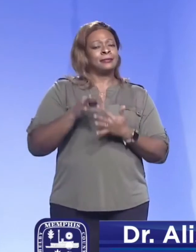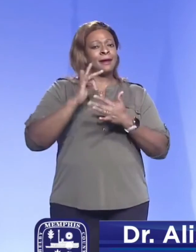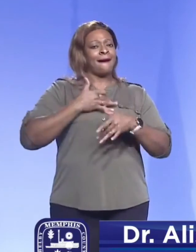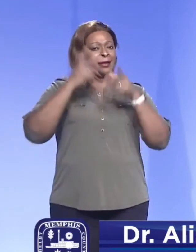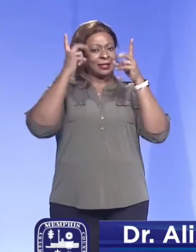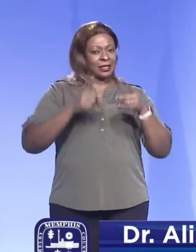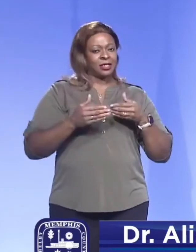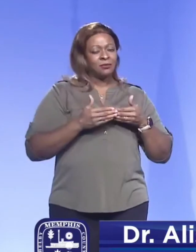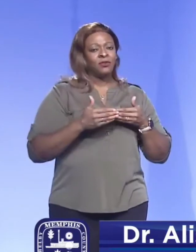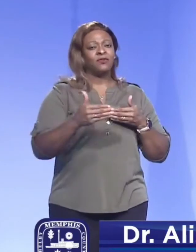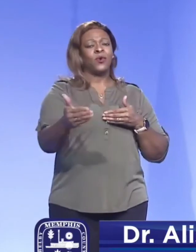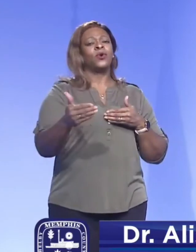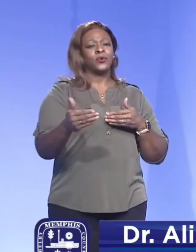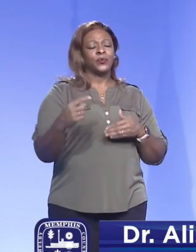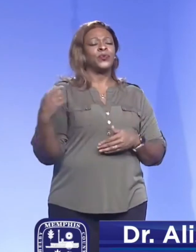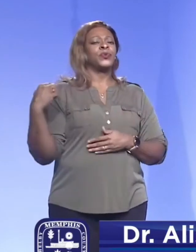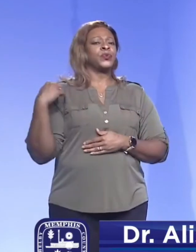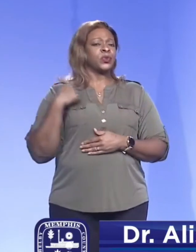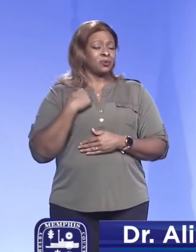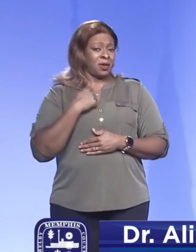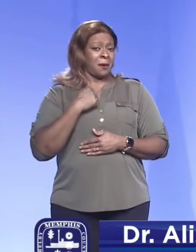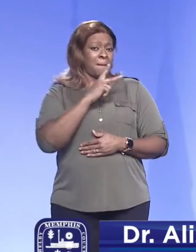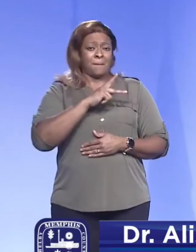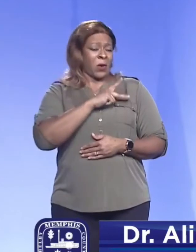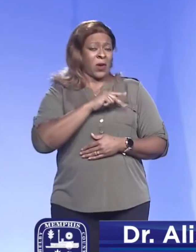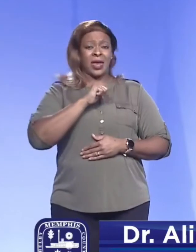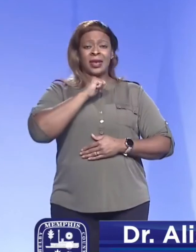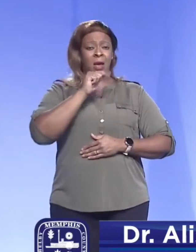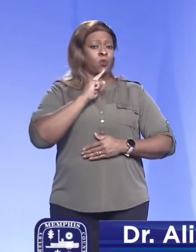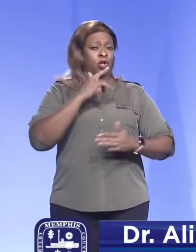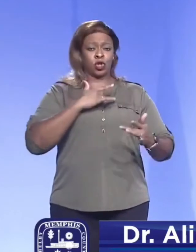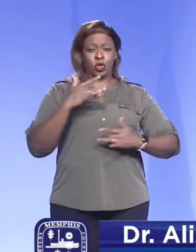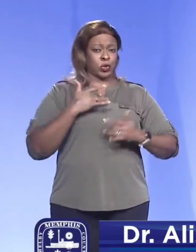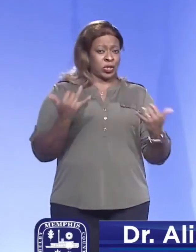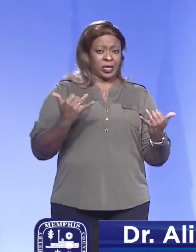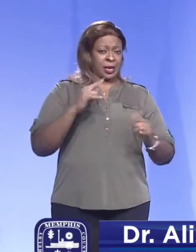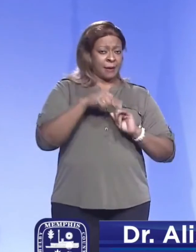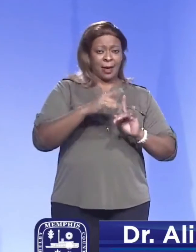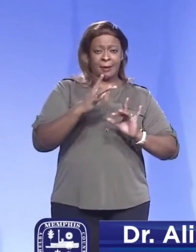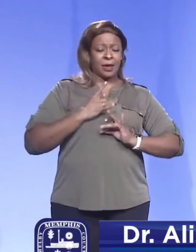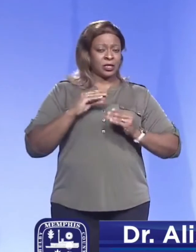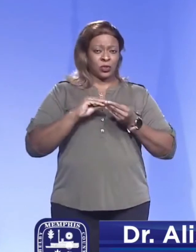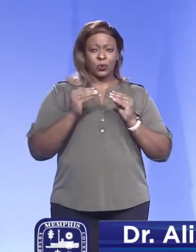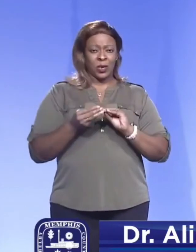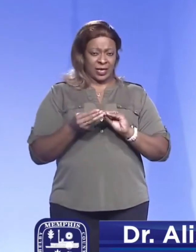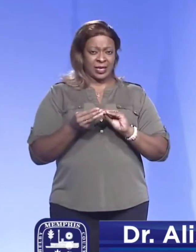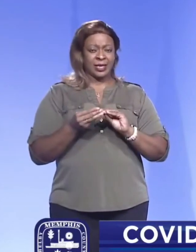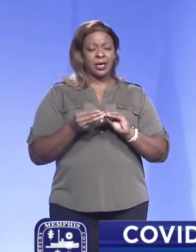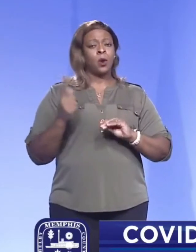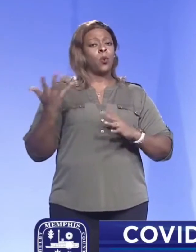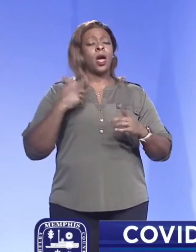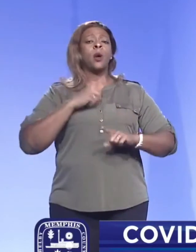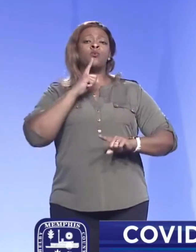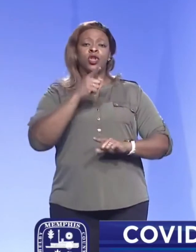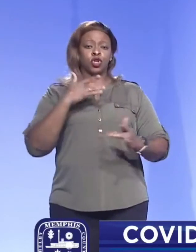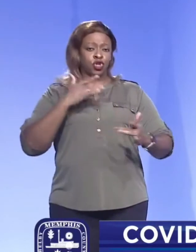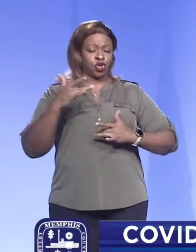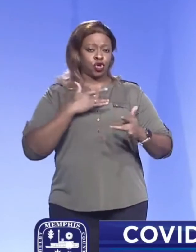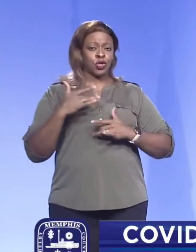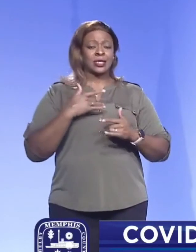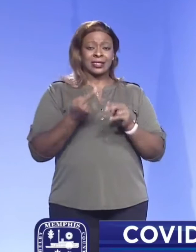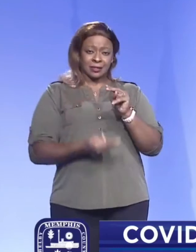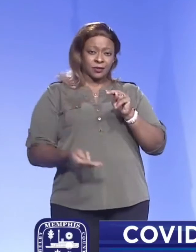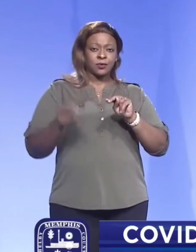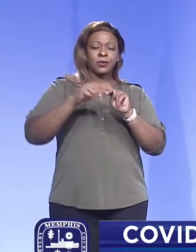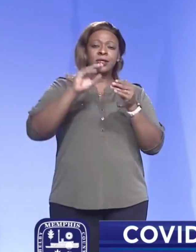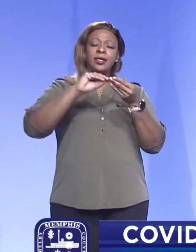move forward. I would say personally, I'm not as concerned today about the positivity rate. What I'm concerned about is the increase in